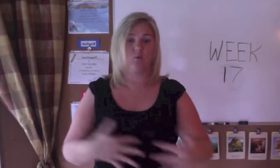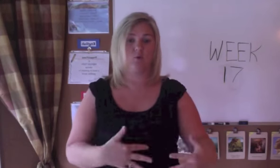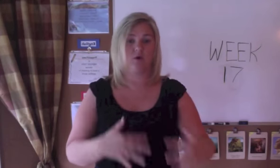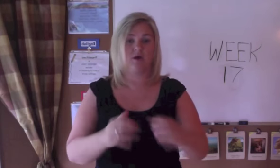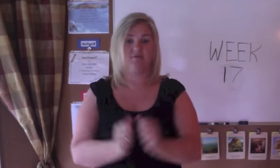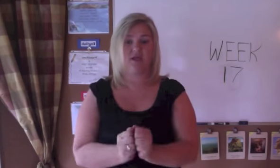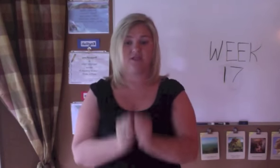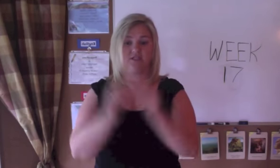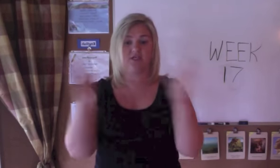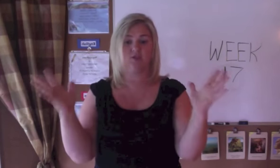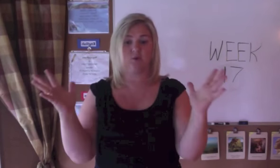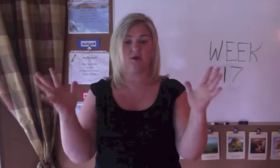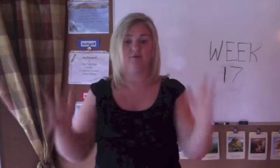War of 1812.